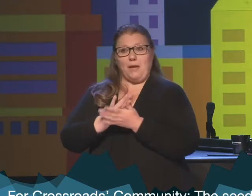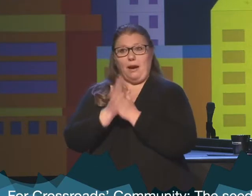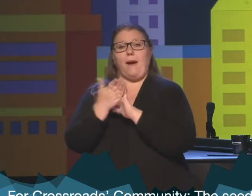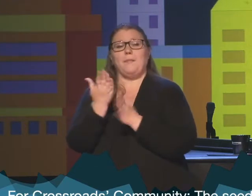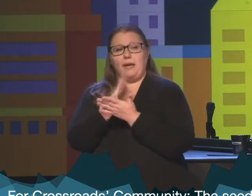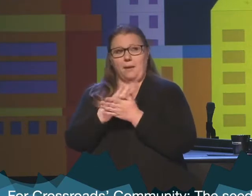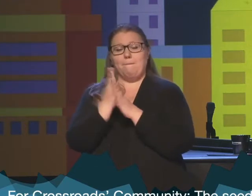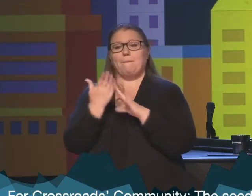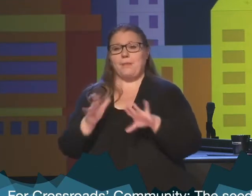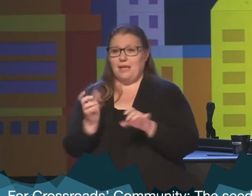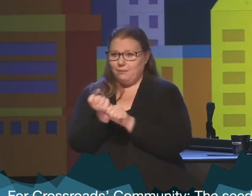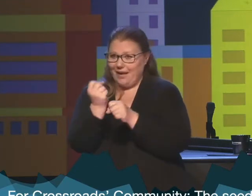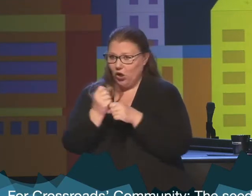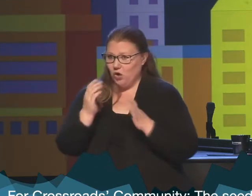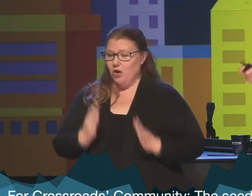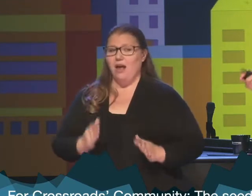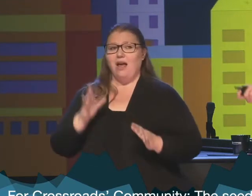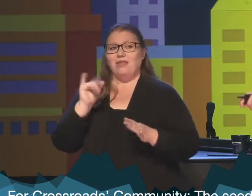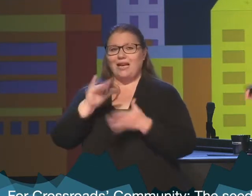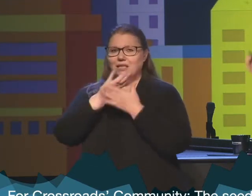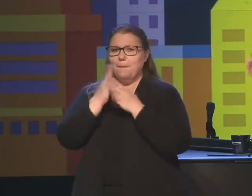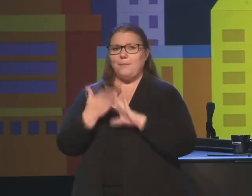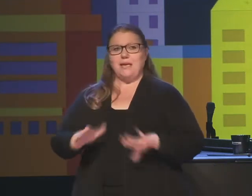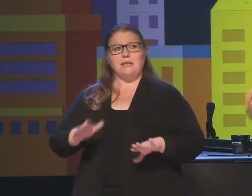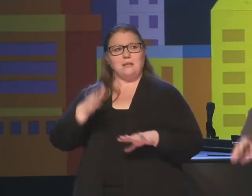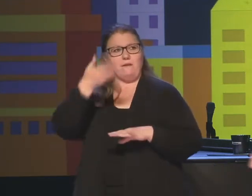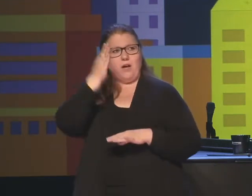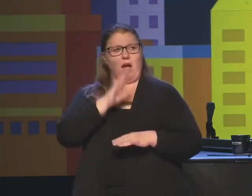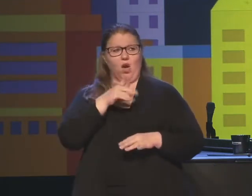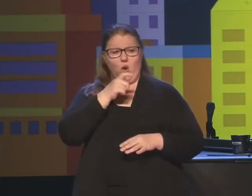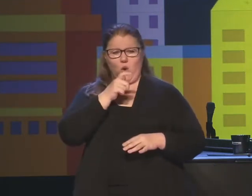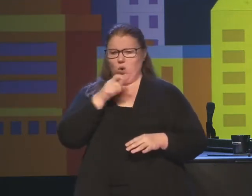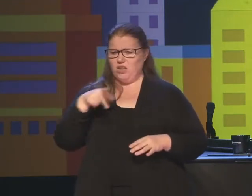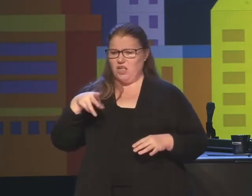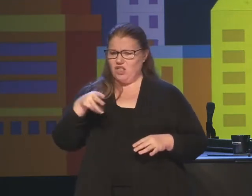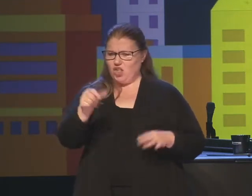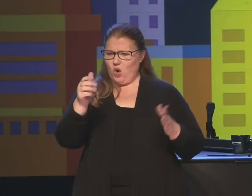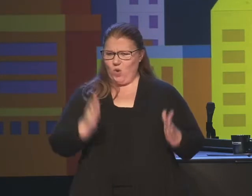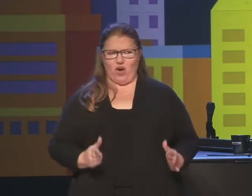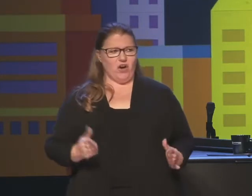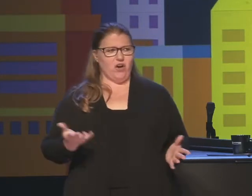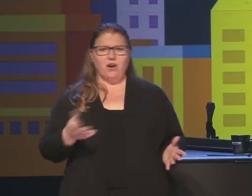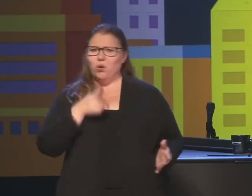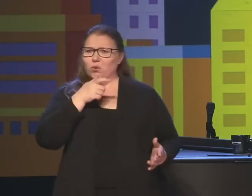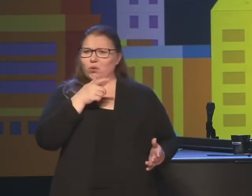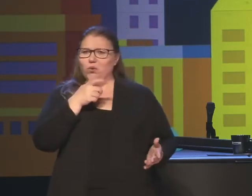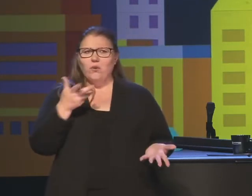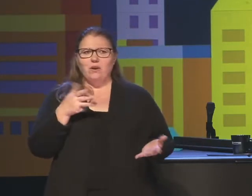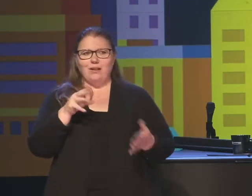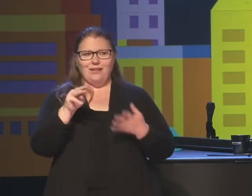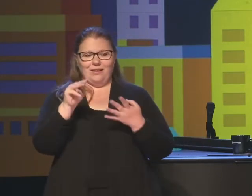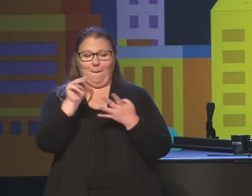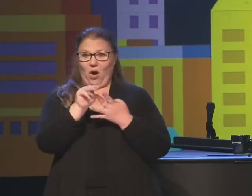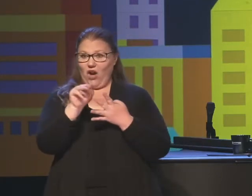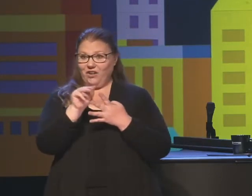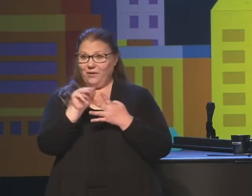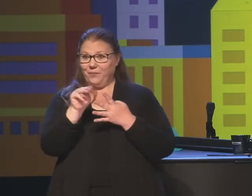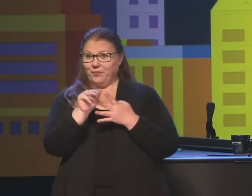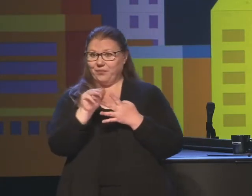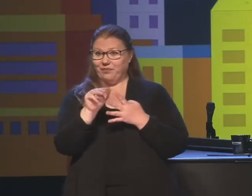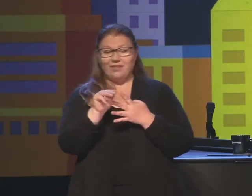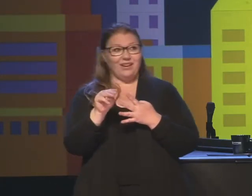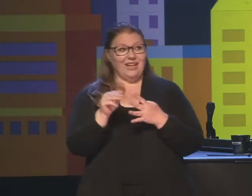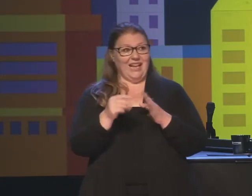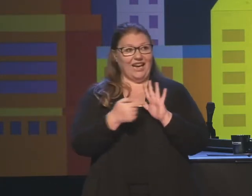seed is the peace of God. Now, the second question, well, who's the sower, right? So Mark's community, when Mark gives his rendition of